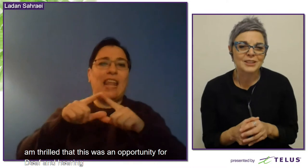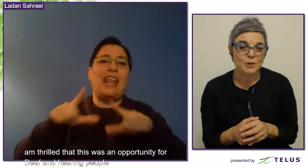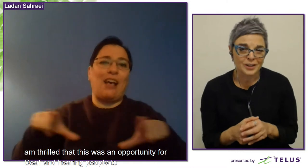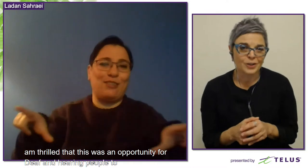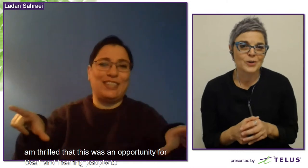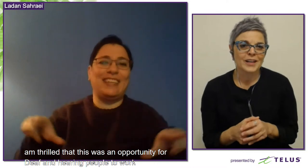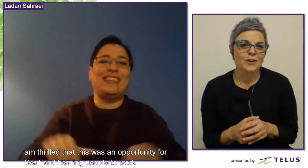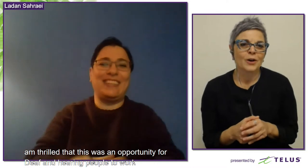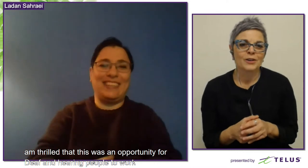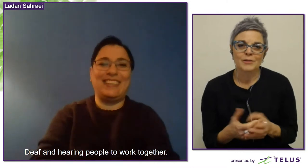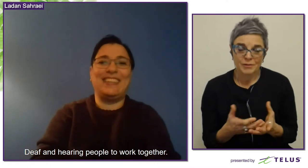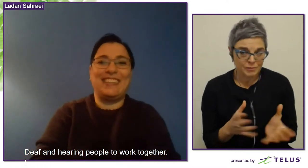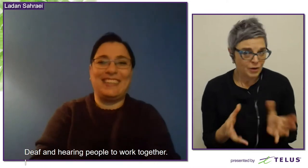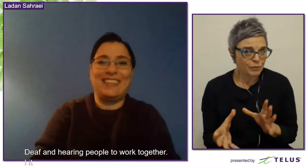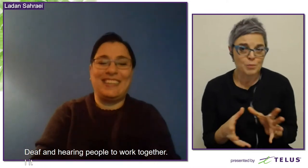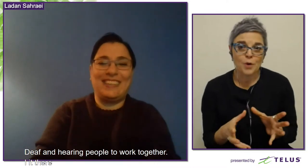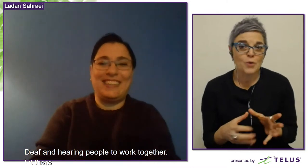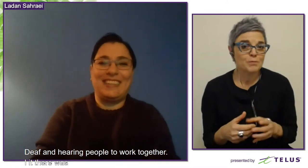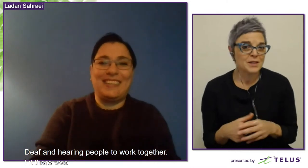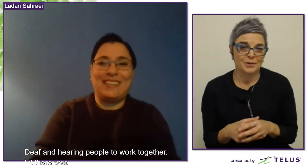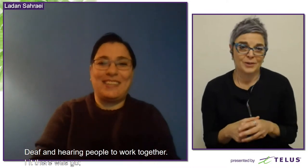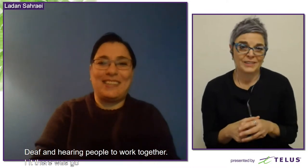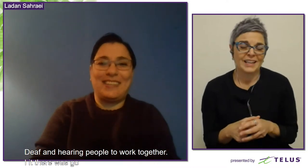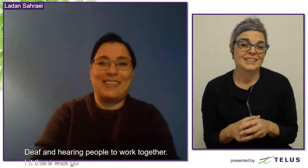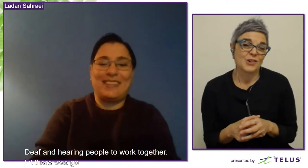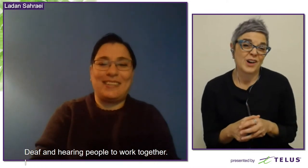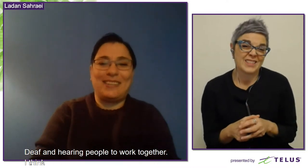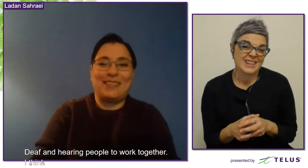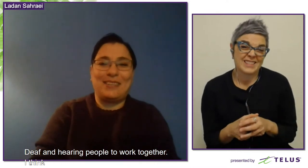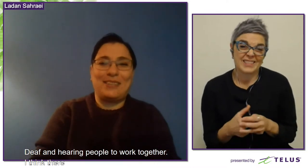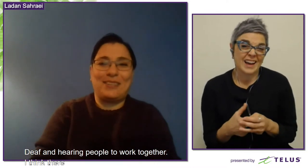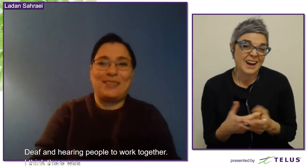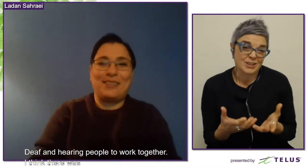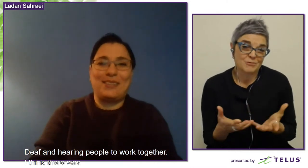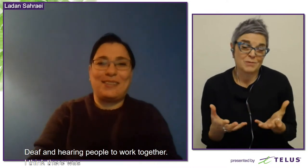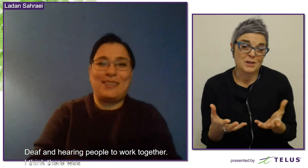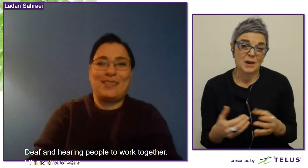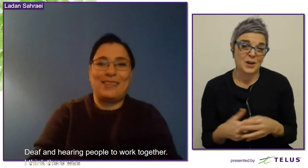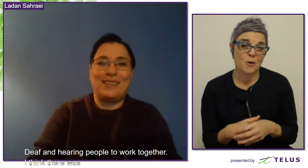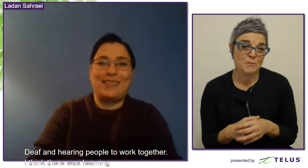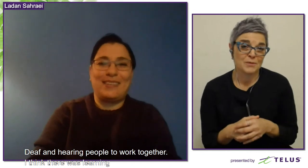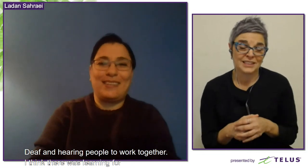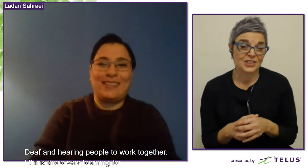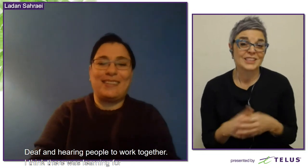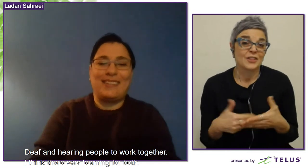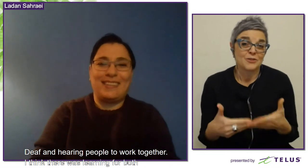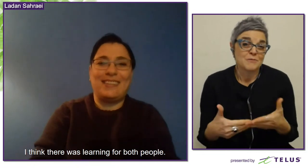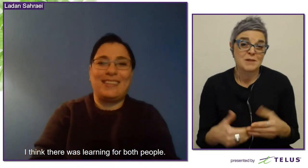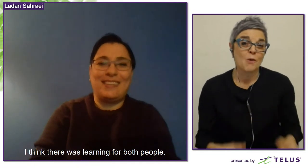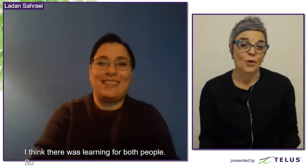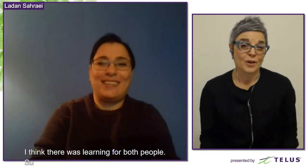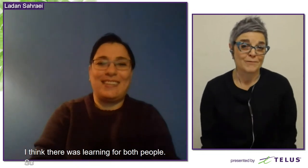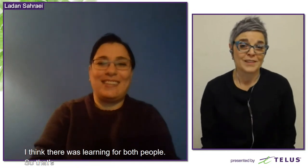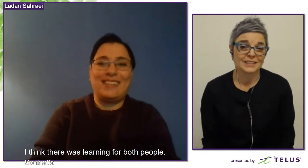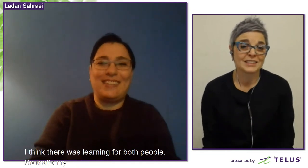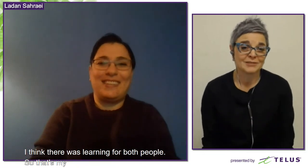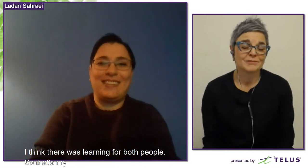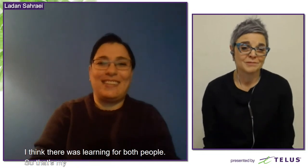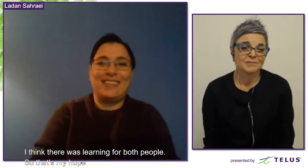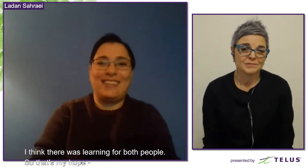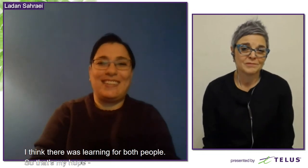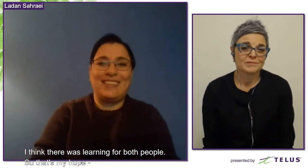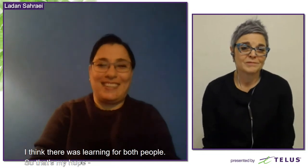there was great learning on for both people. And so I think that that would be my hope, is just that there be more of